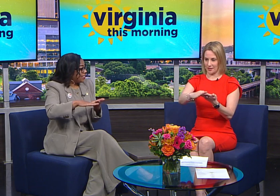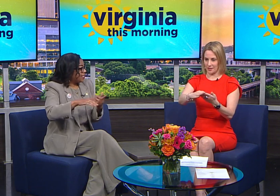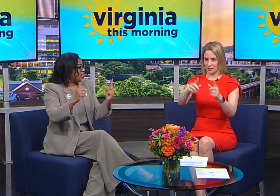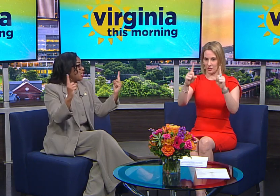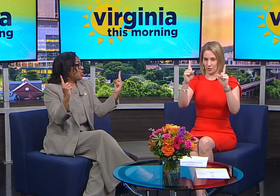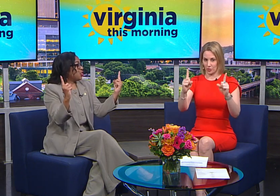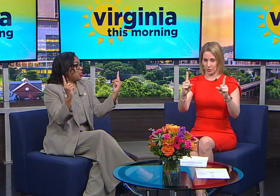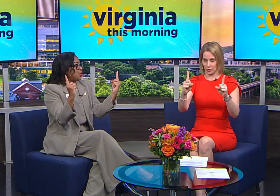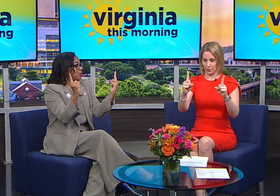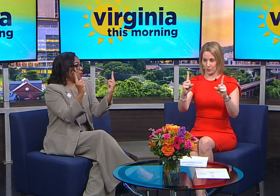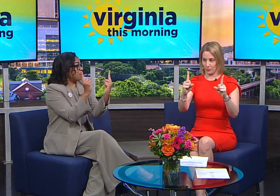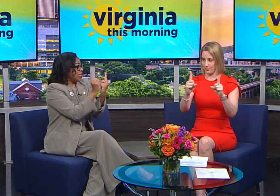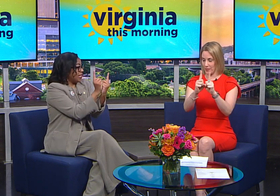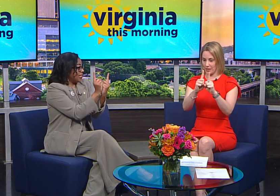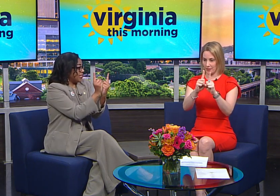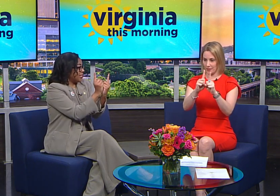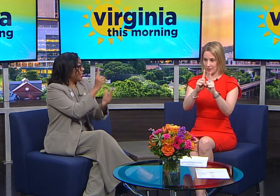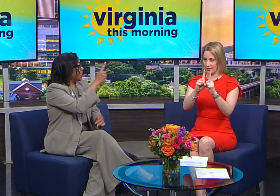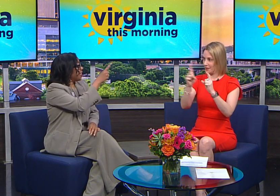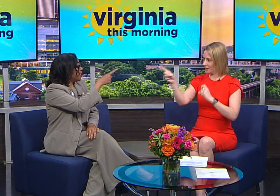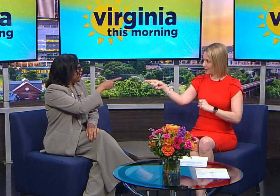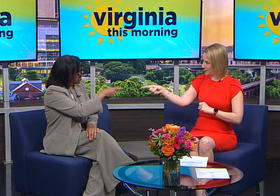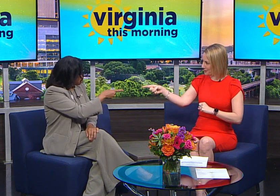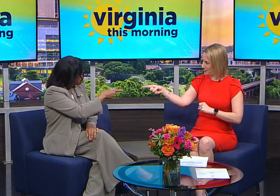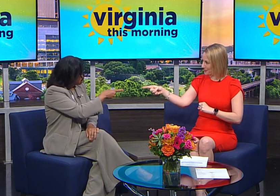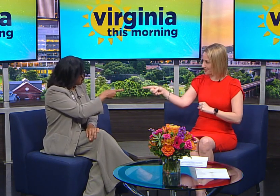Nice to meet you.